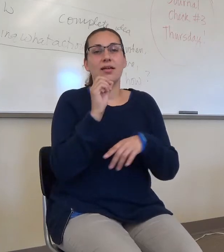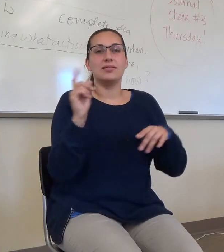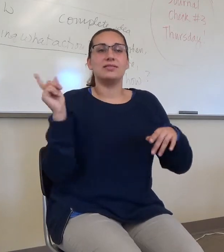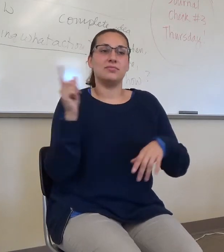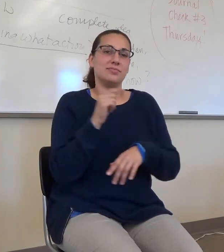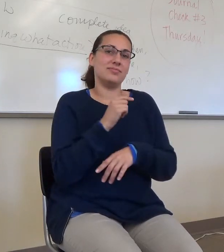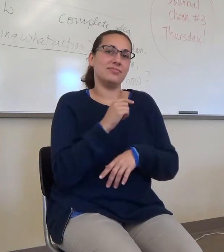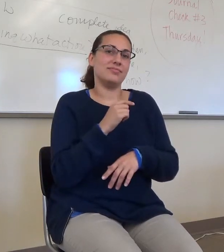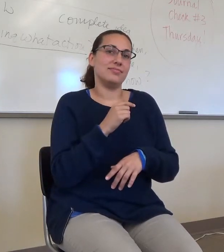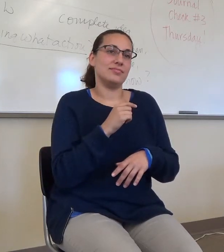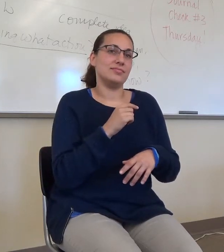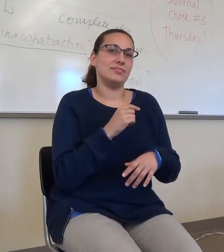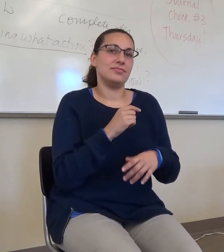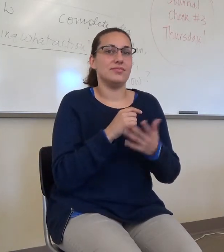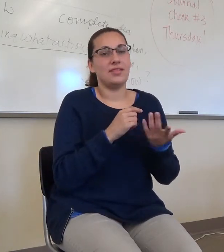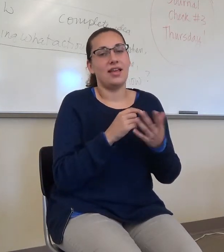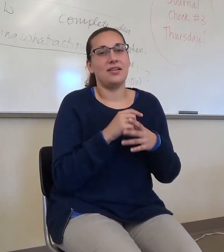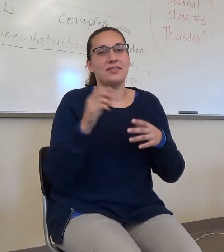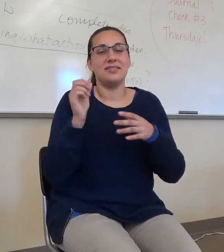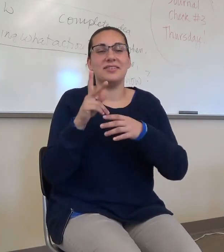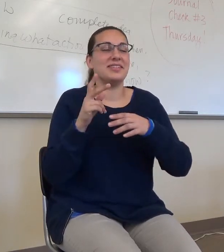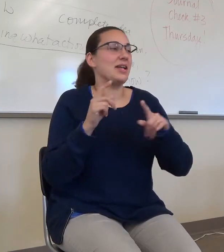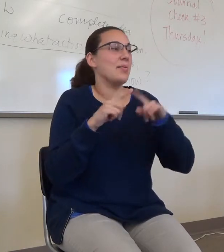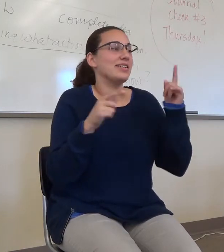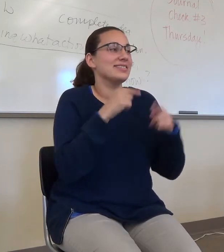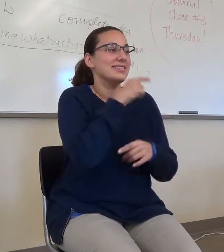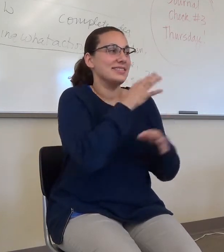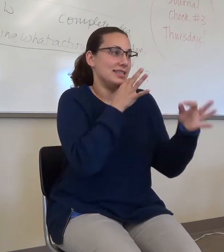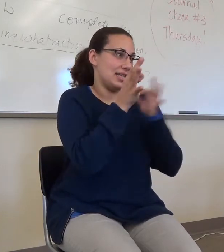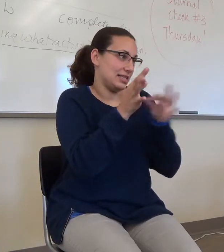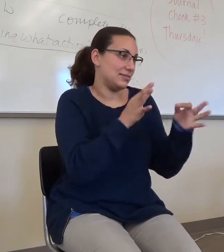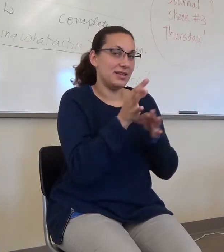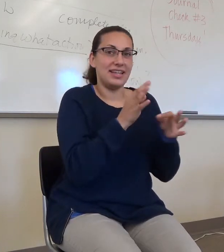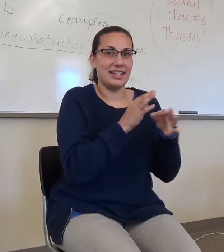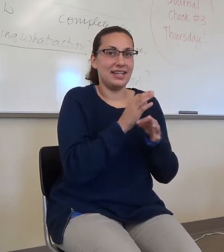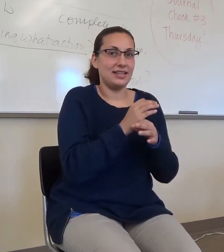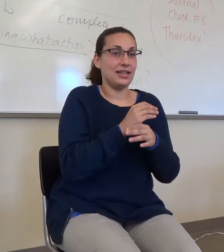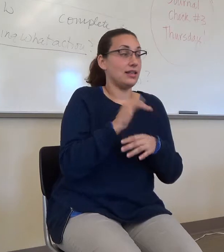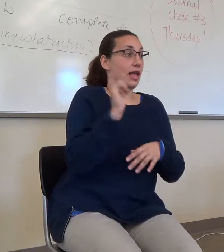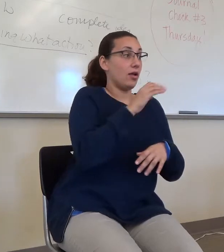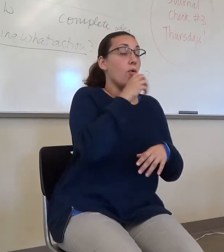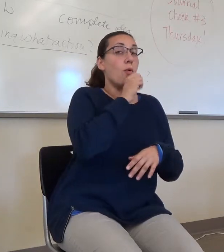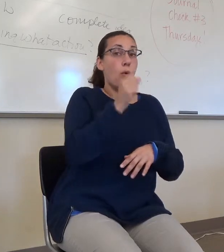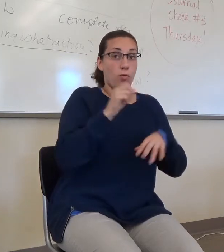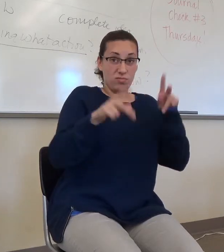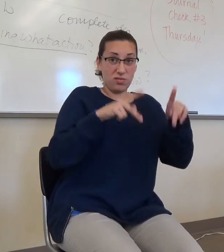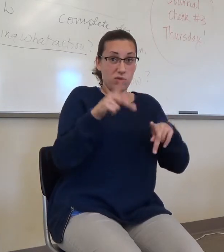would eat their bodies to keep the ancestors' wisdom. Okay, so that's the first thing on our list,